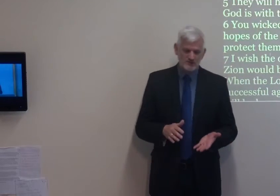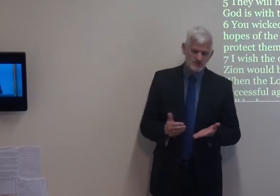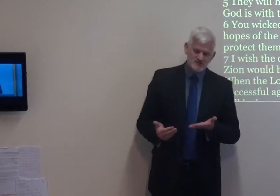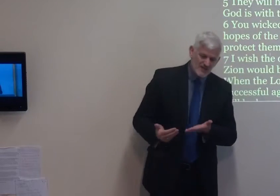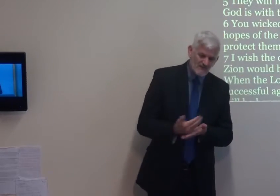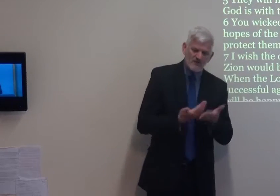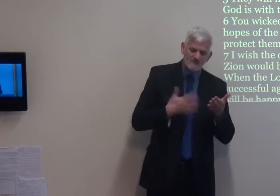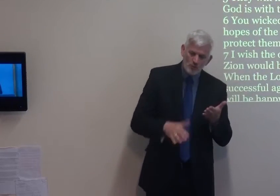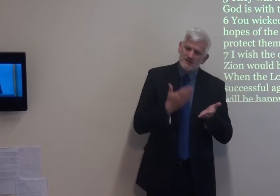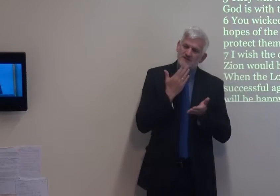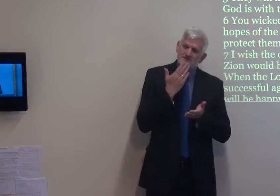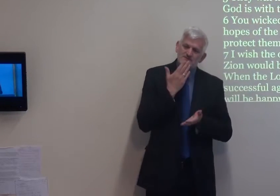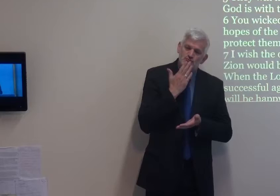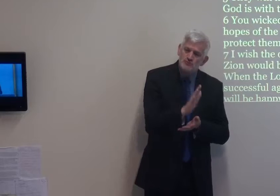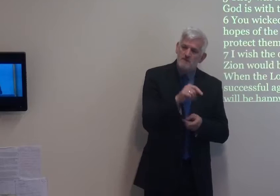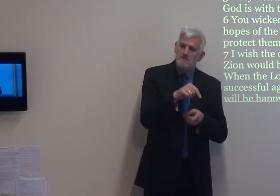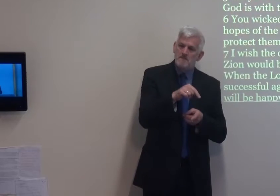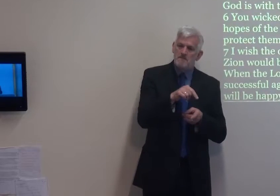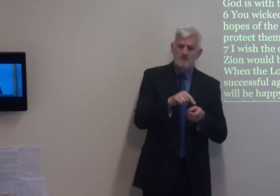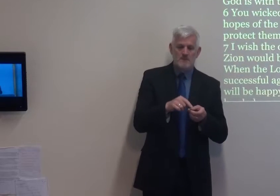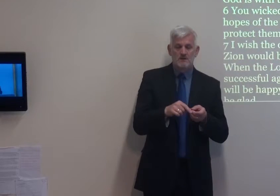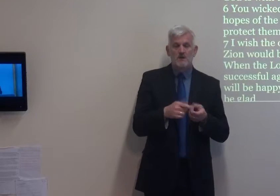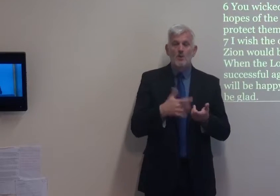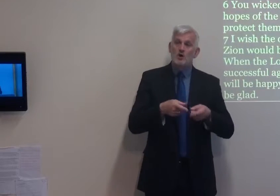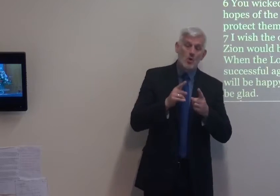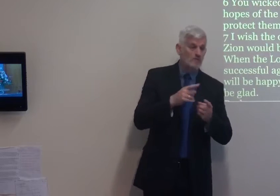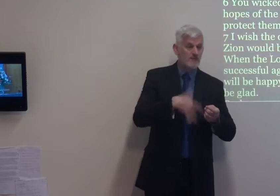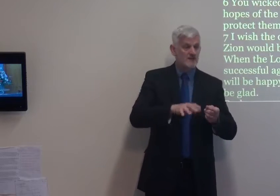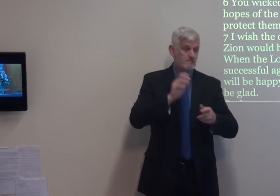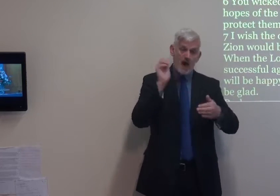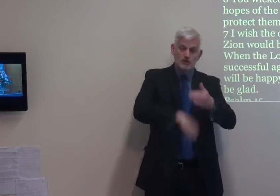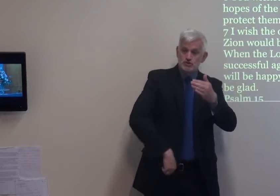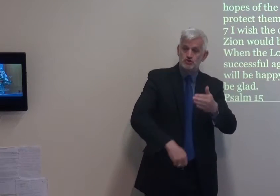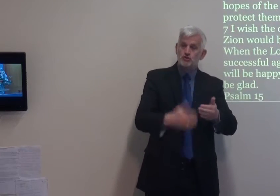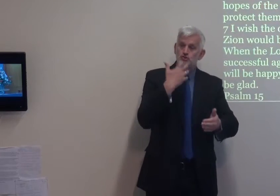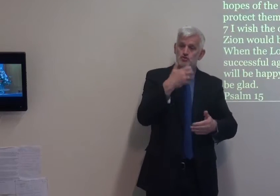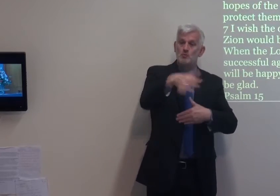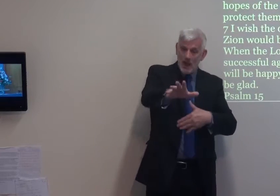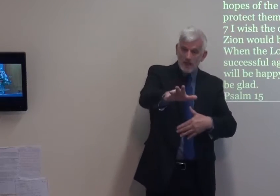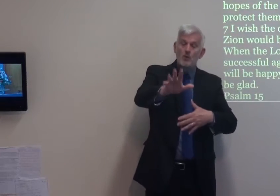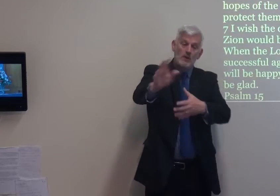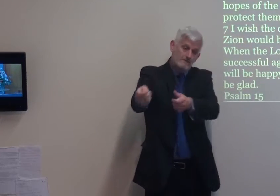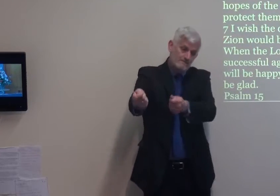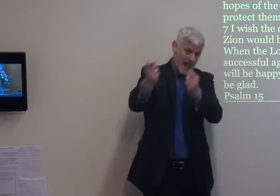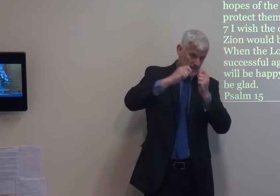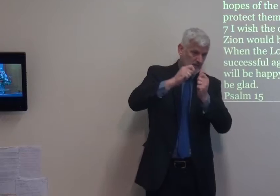the Lord bringeth back the captivity of his people, Jacob shall rejoice, and Israel shall be